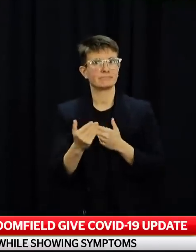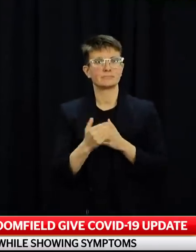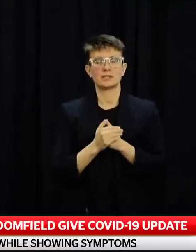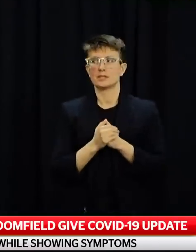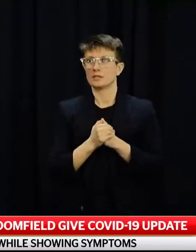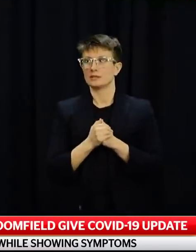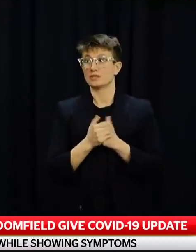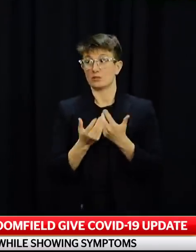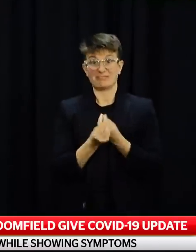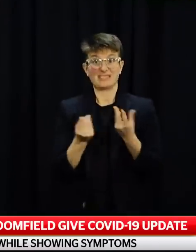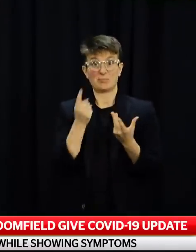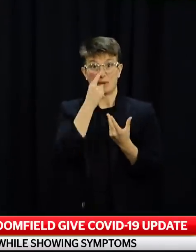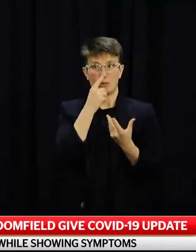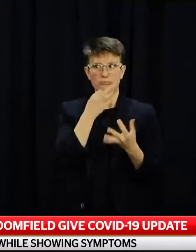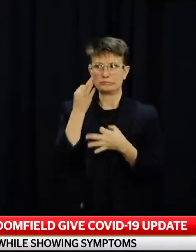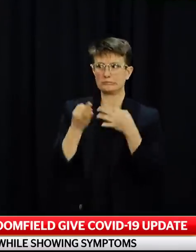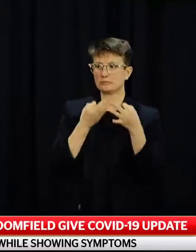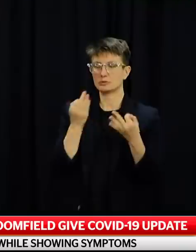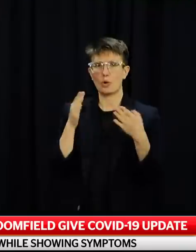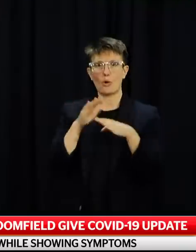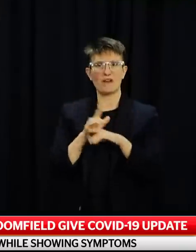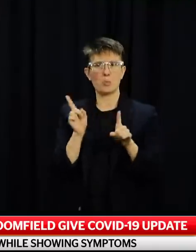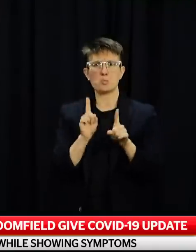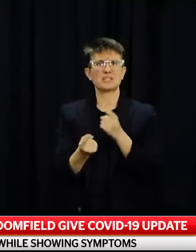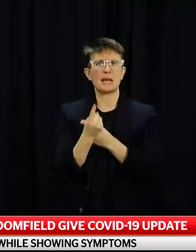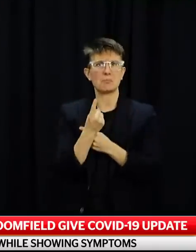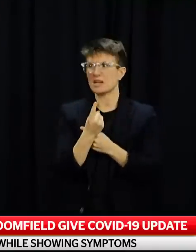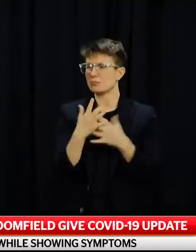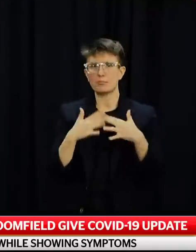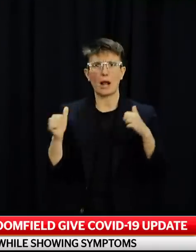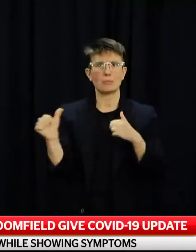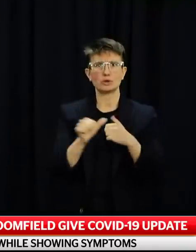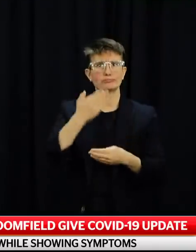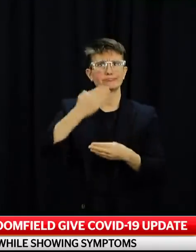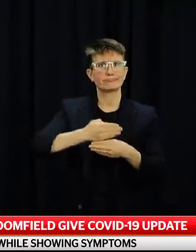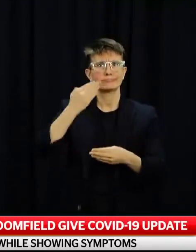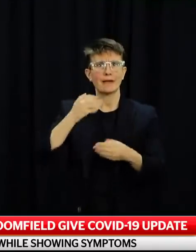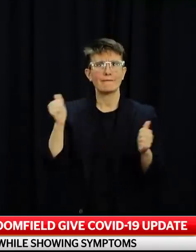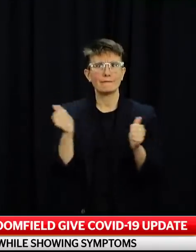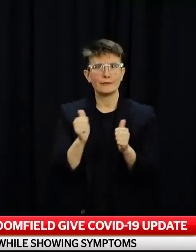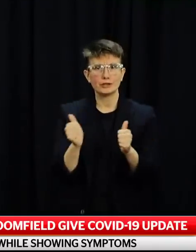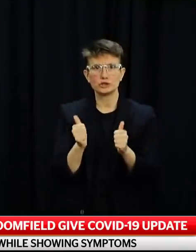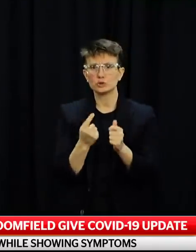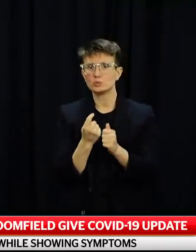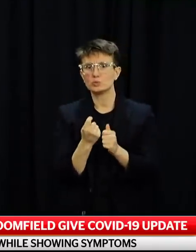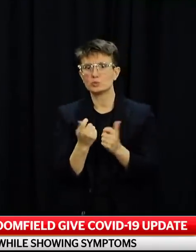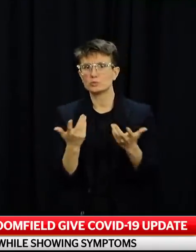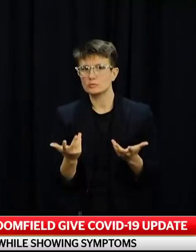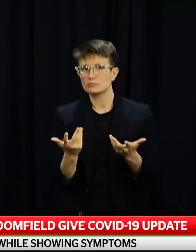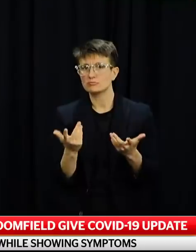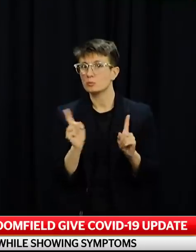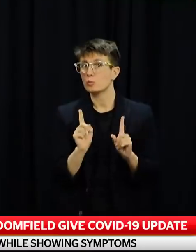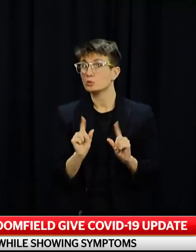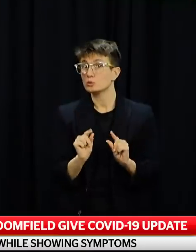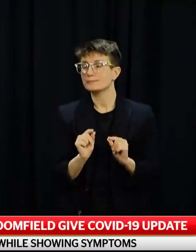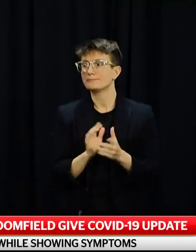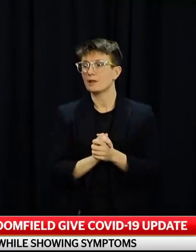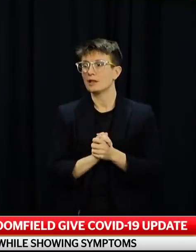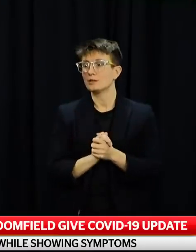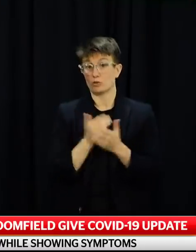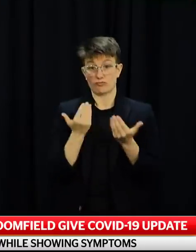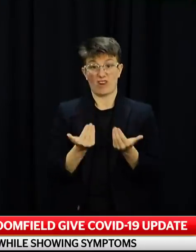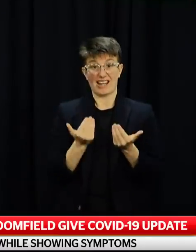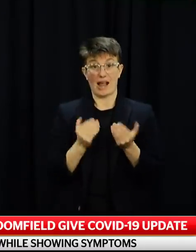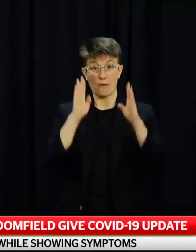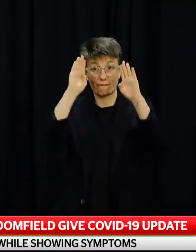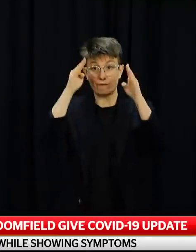around the issue of the dissolution of Parliament. Now, while our primary focus, of course, is on the response in these immediate stages over